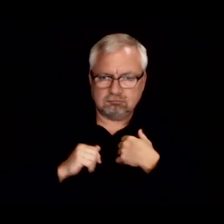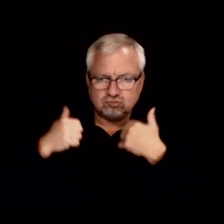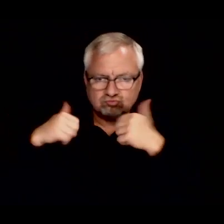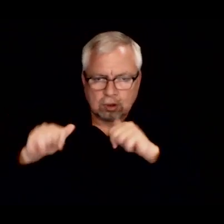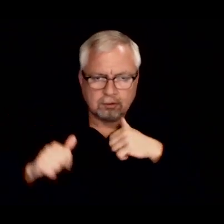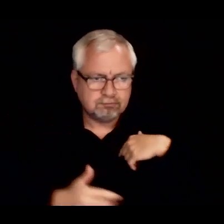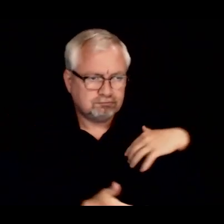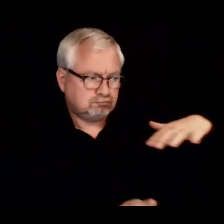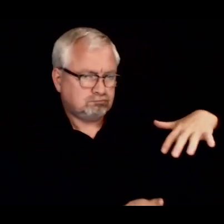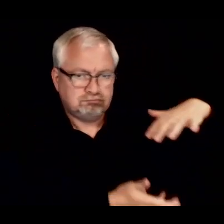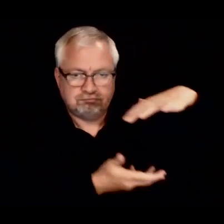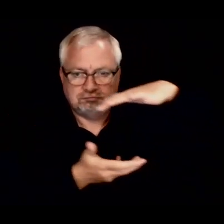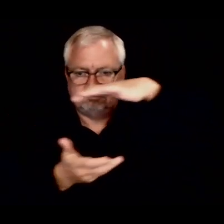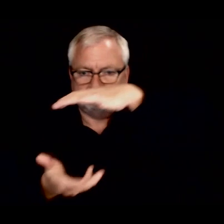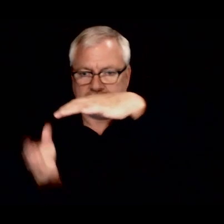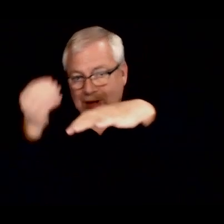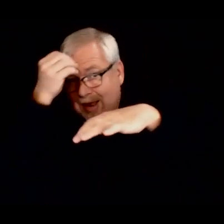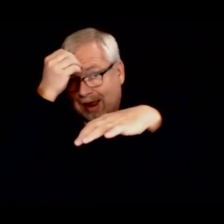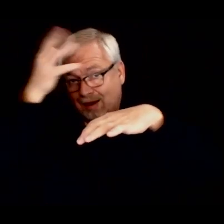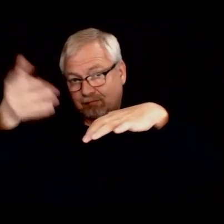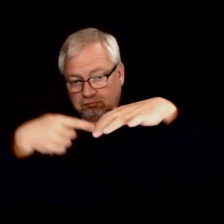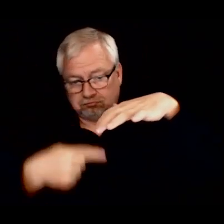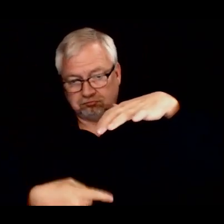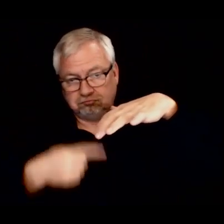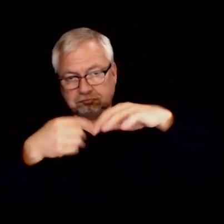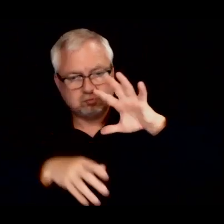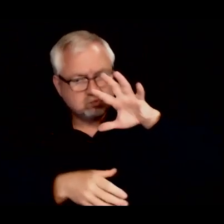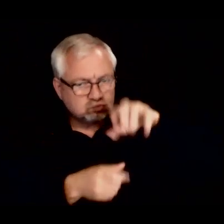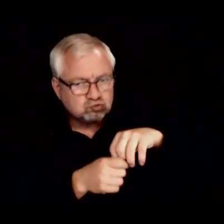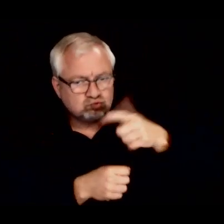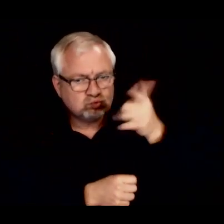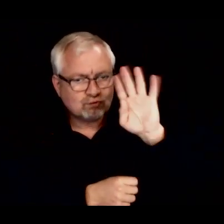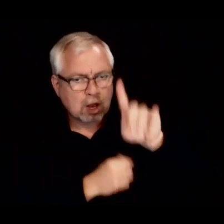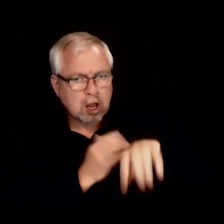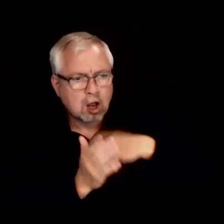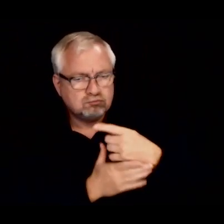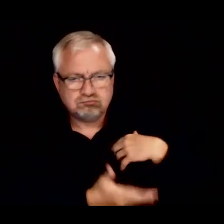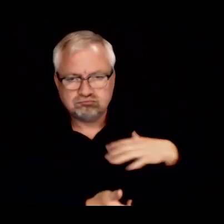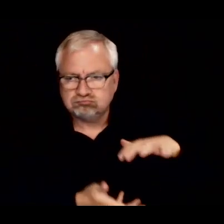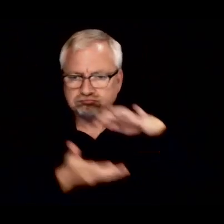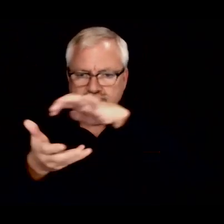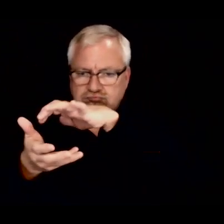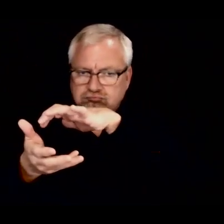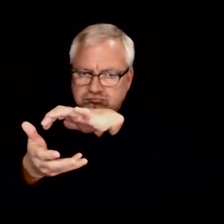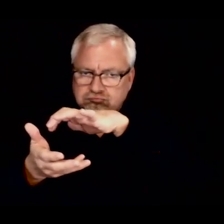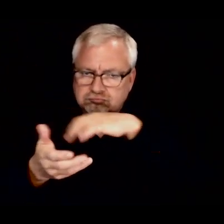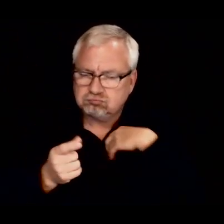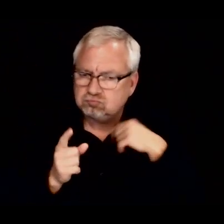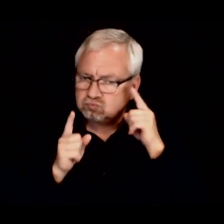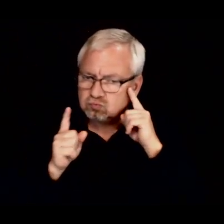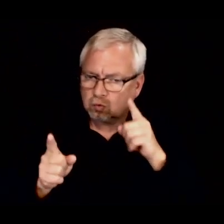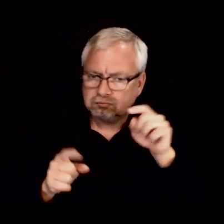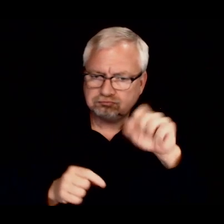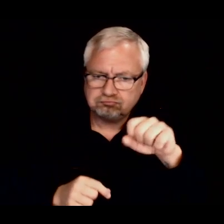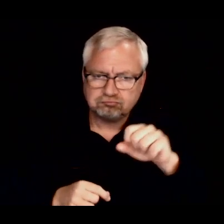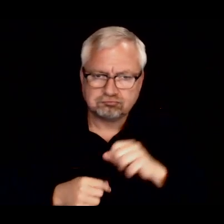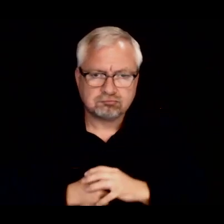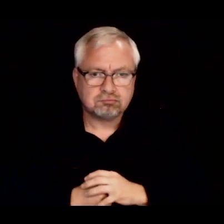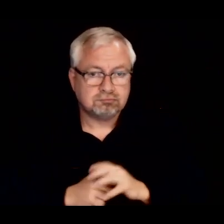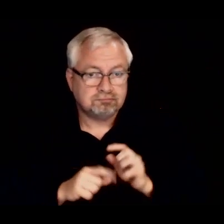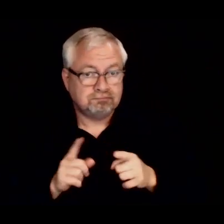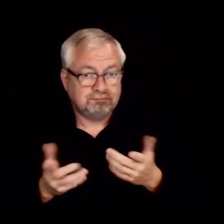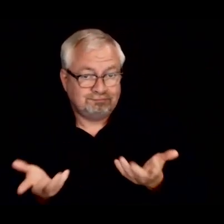in about 24 hours. And so I believe that probably has